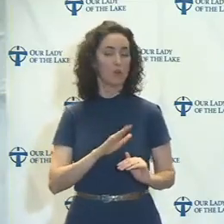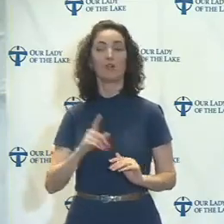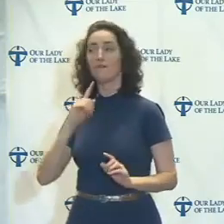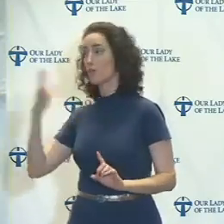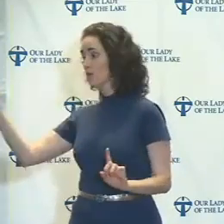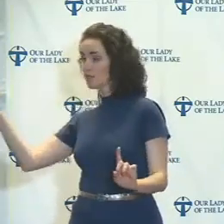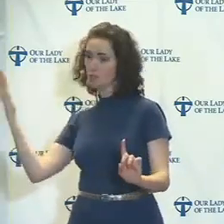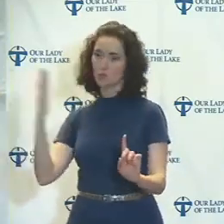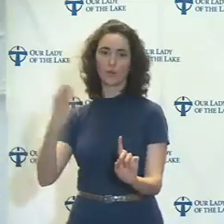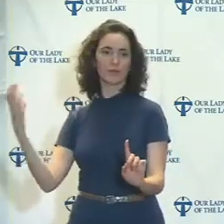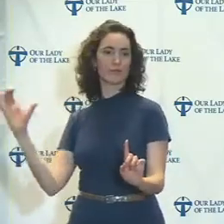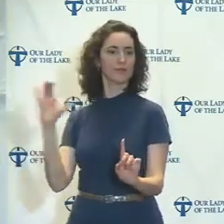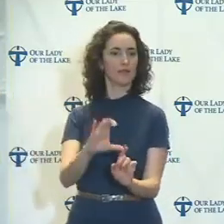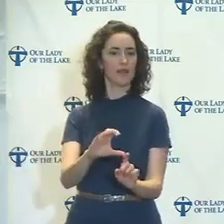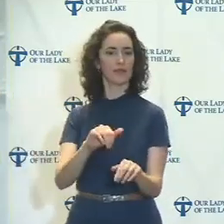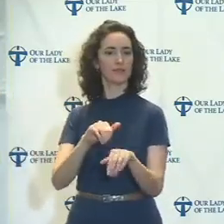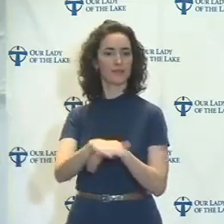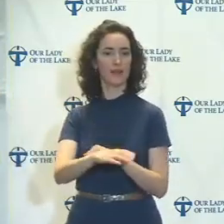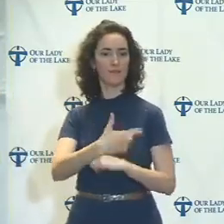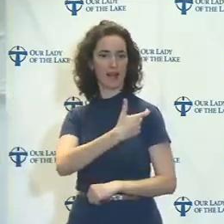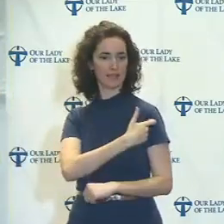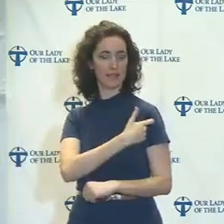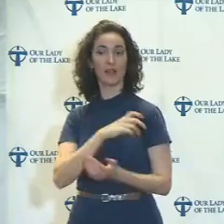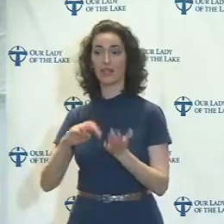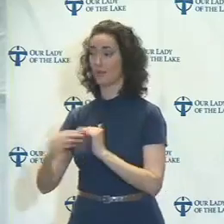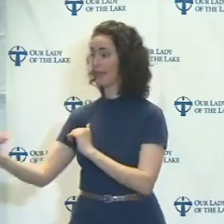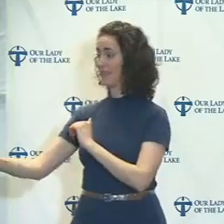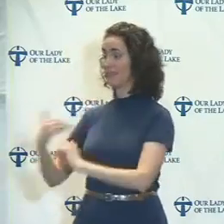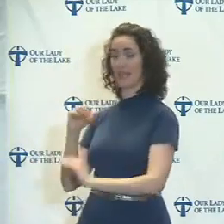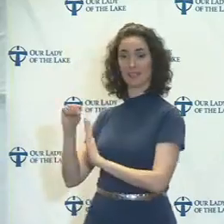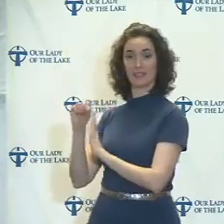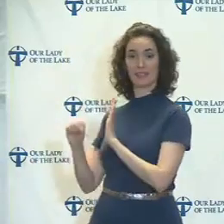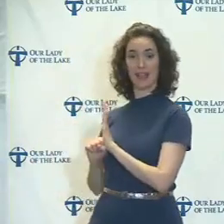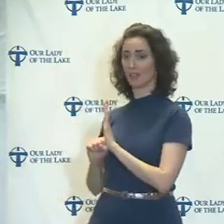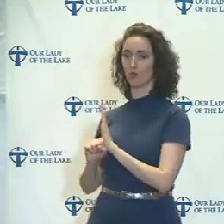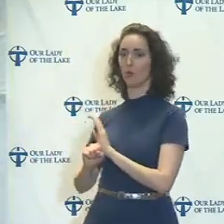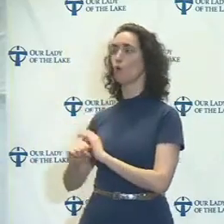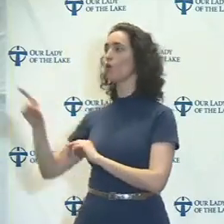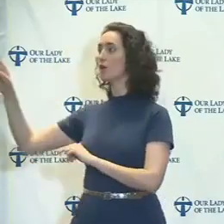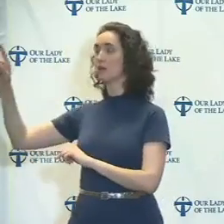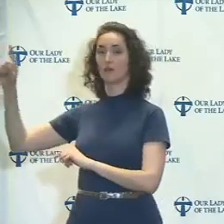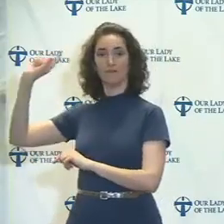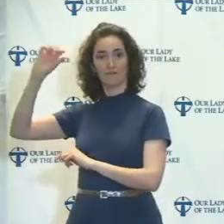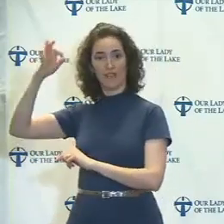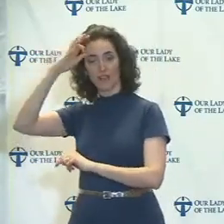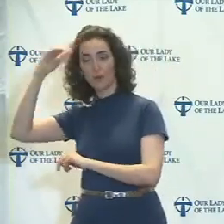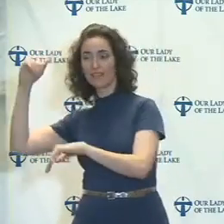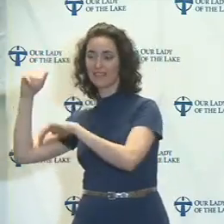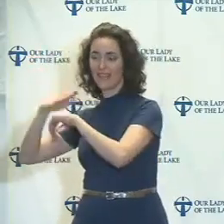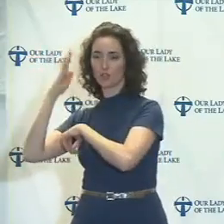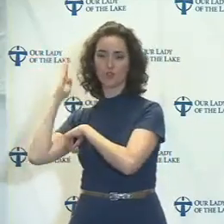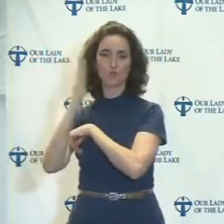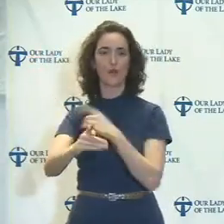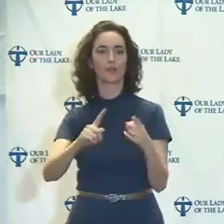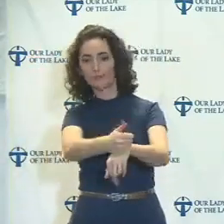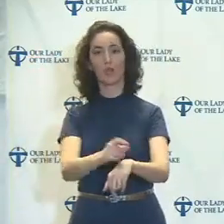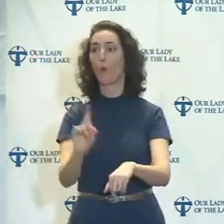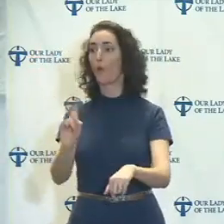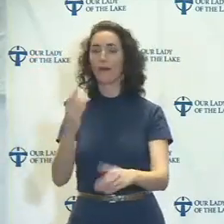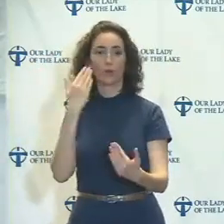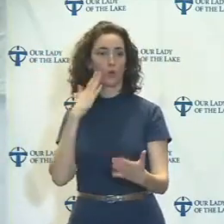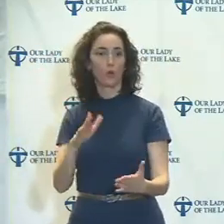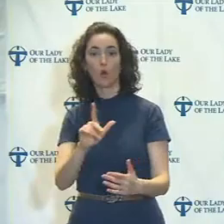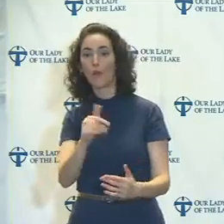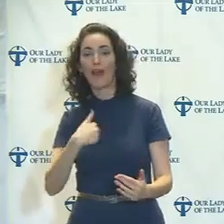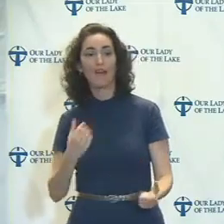allocate vaccine to. It won't come off the state's allocation. We don't know yet how many in Louisiana,